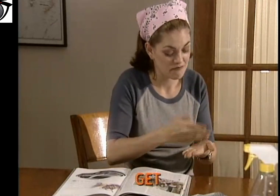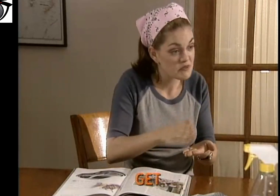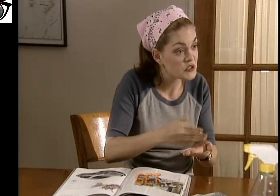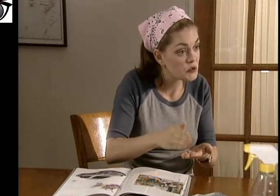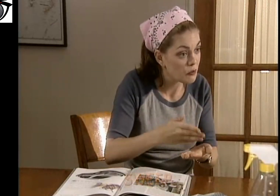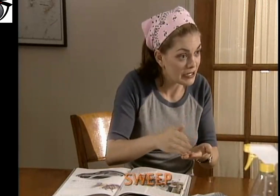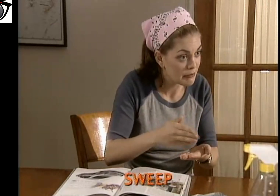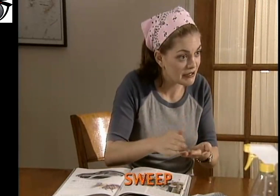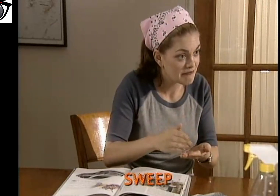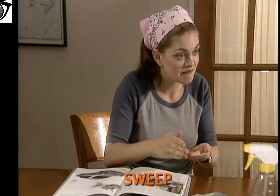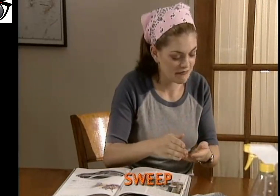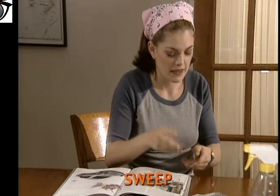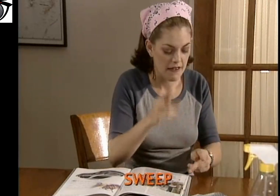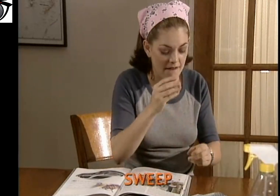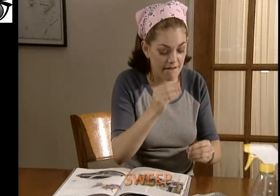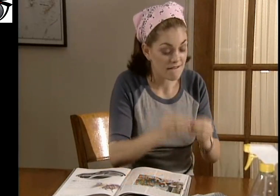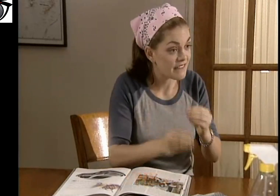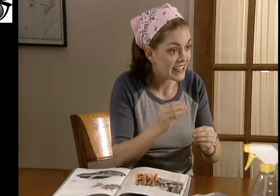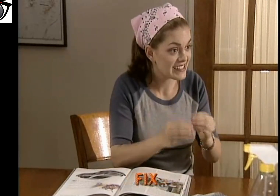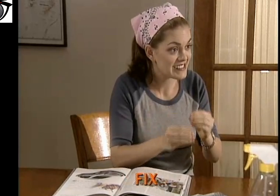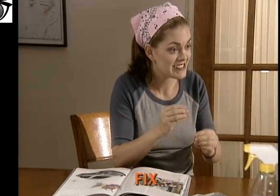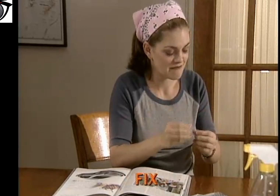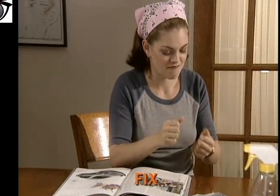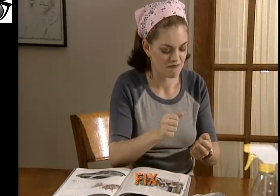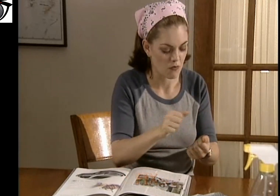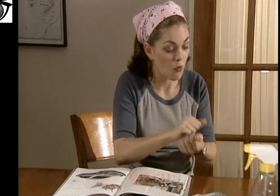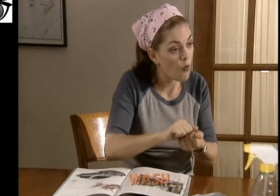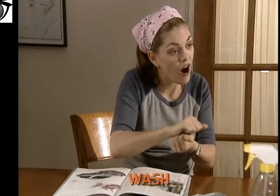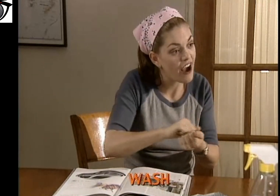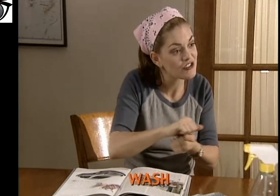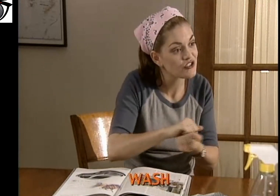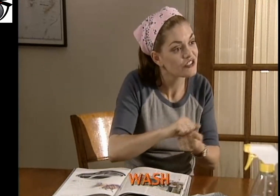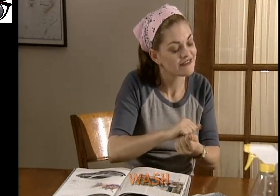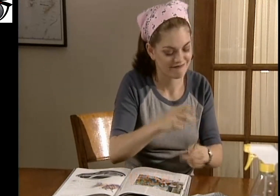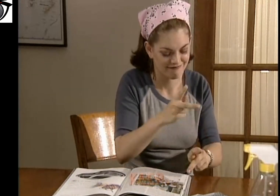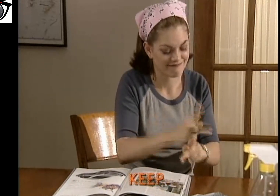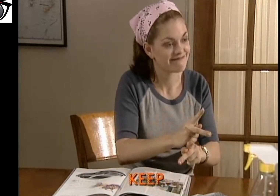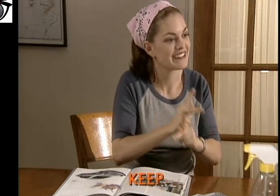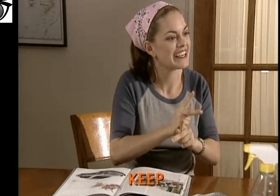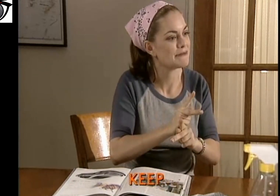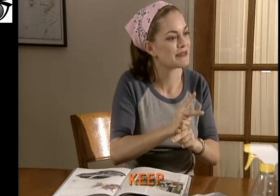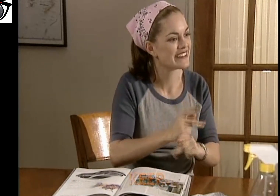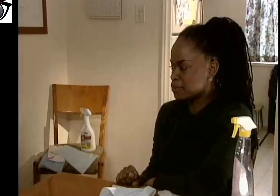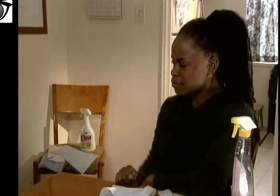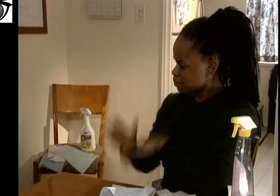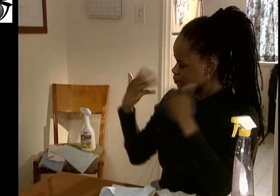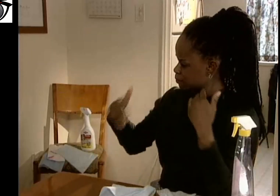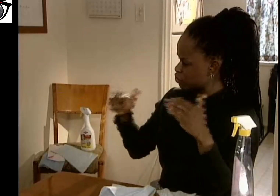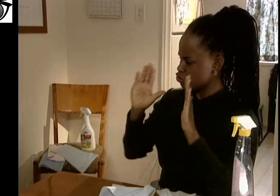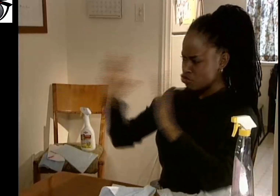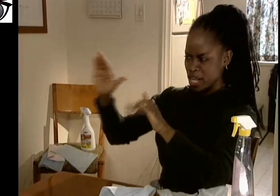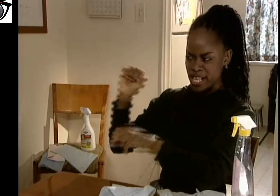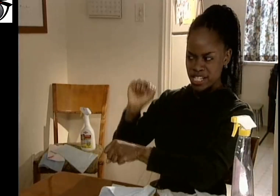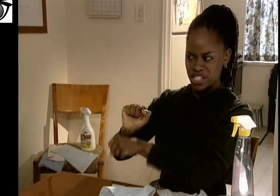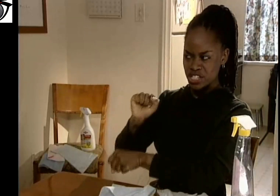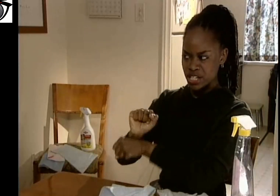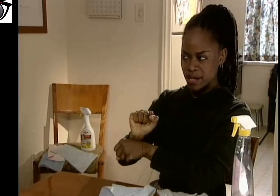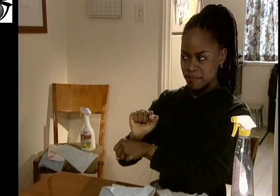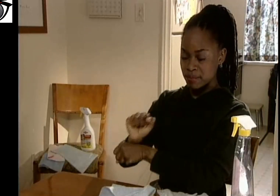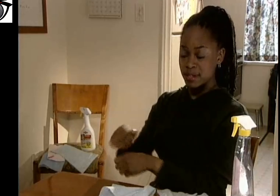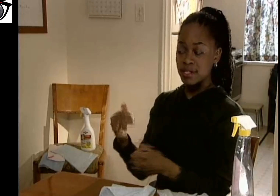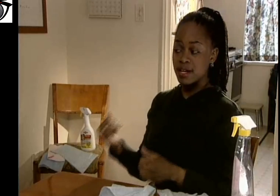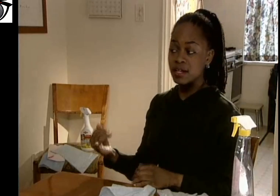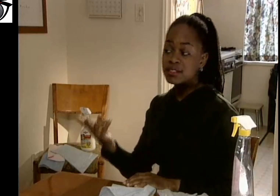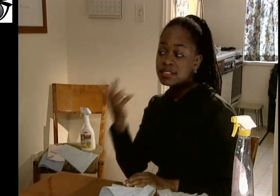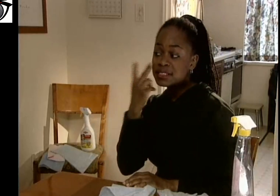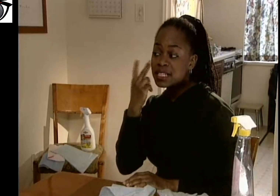get, sweep, fix, wash, keep. Great